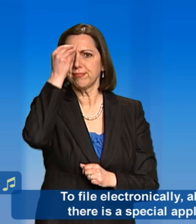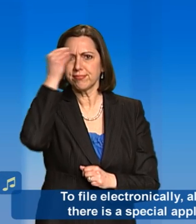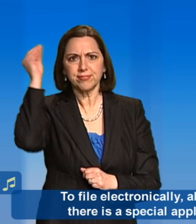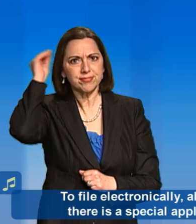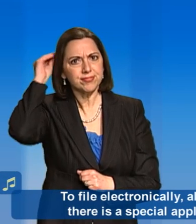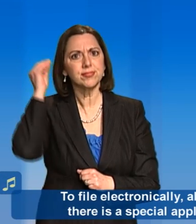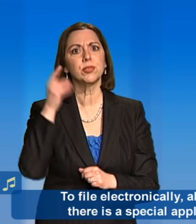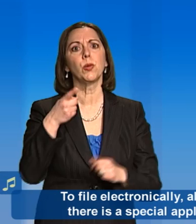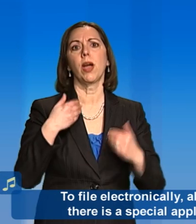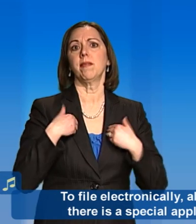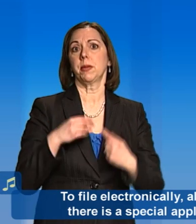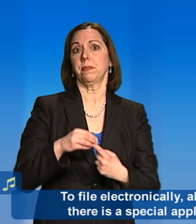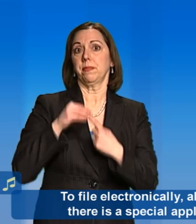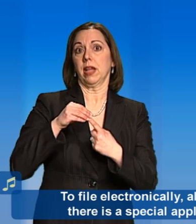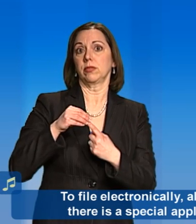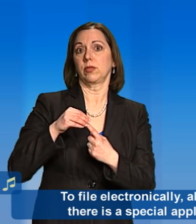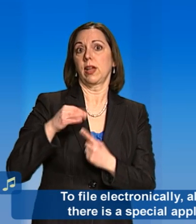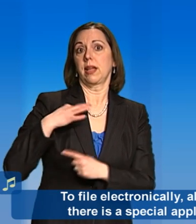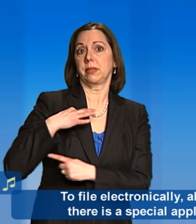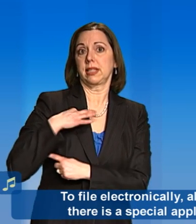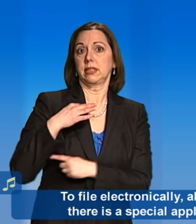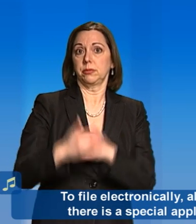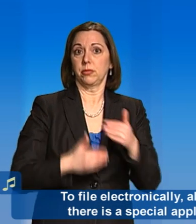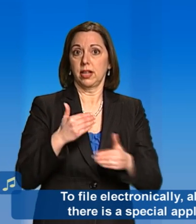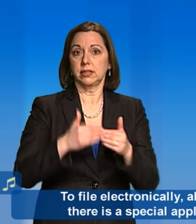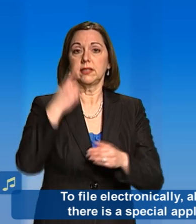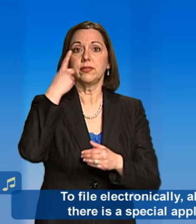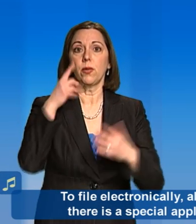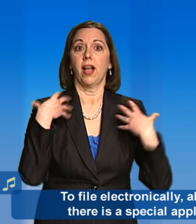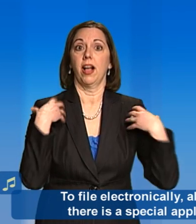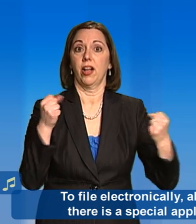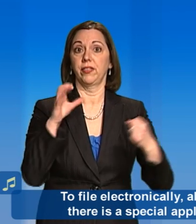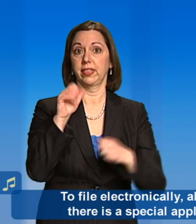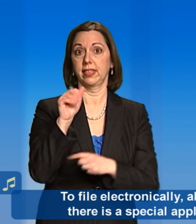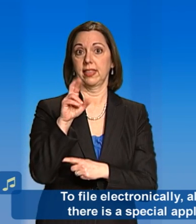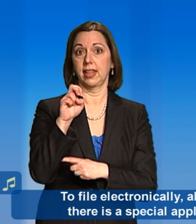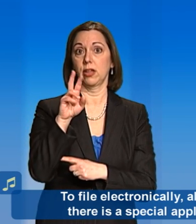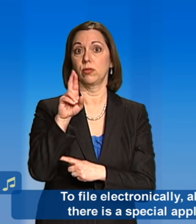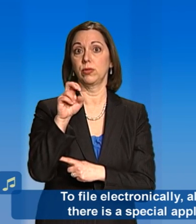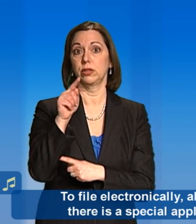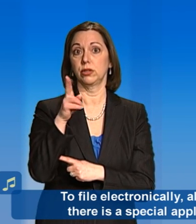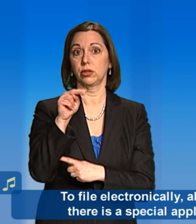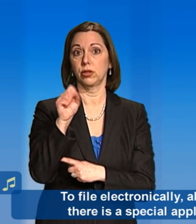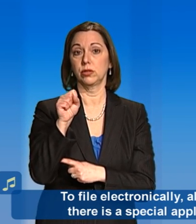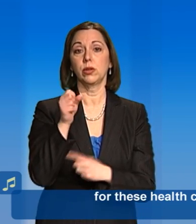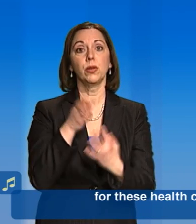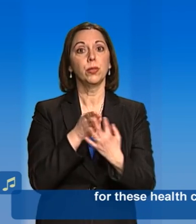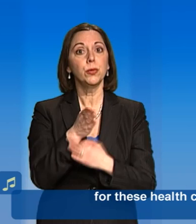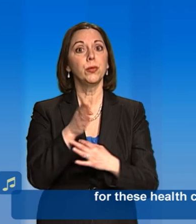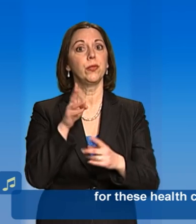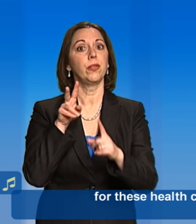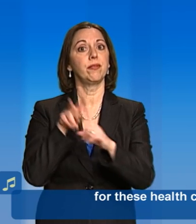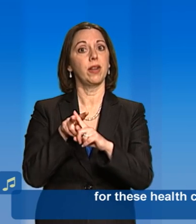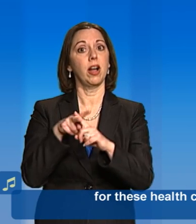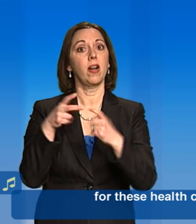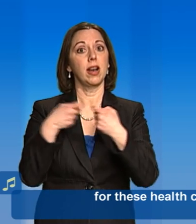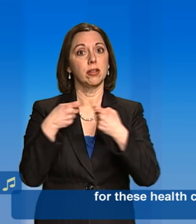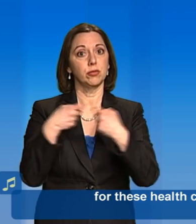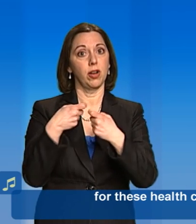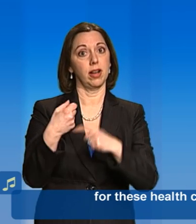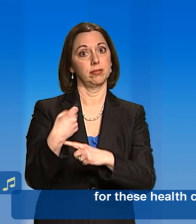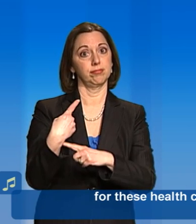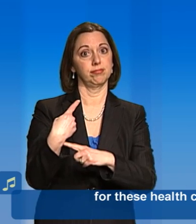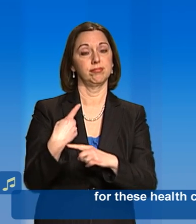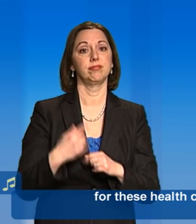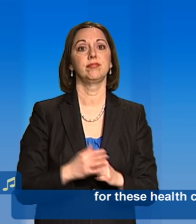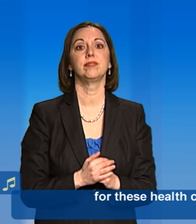To file electronically, also keep in mind, there is a special application process for these health care